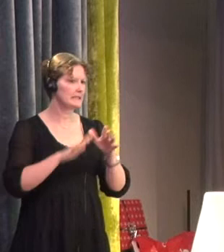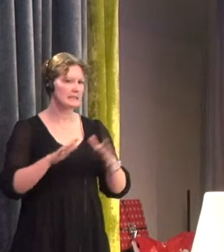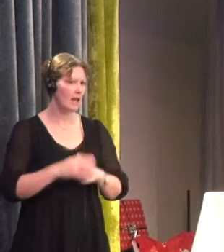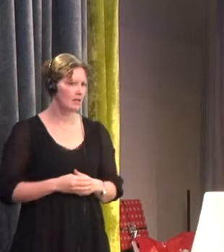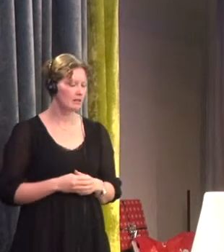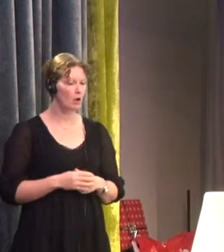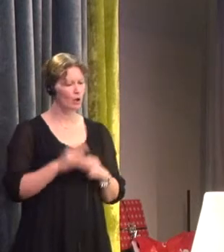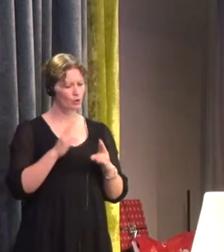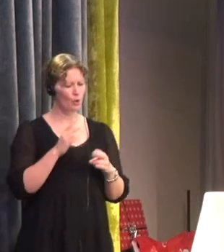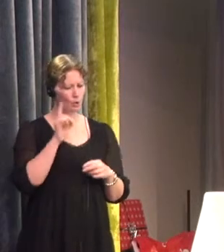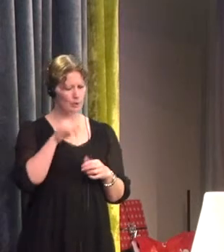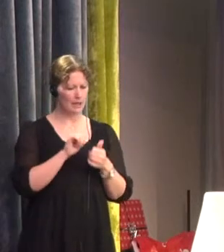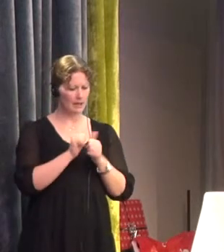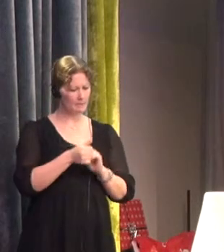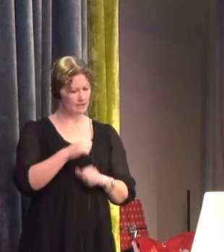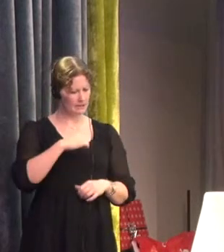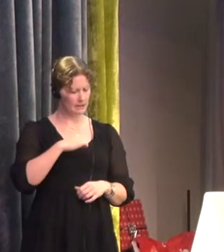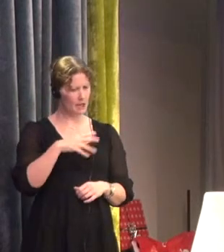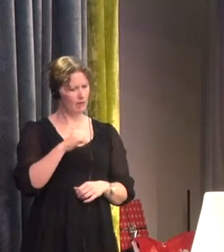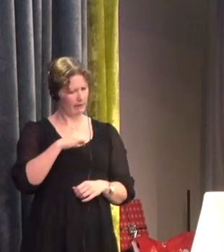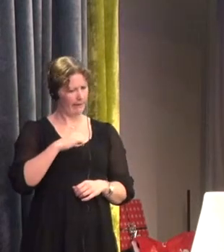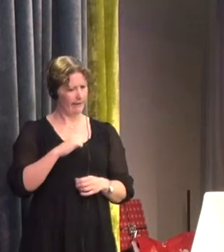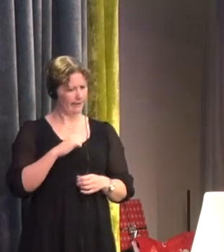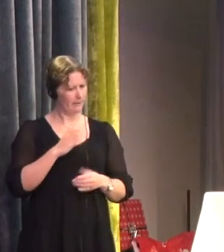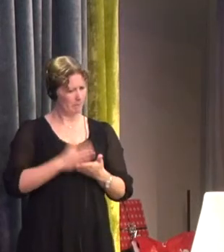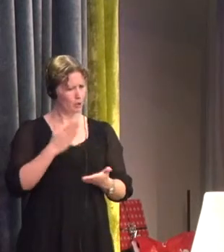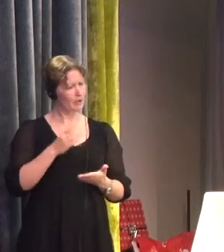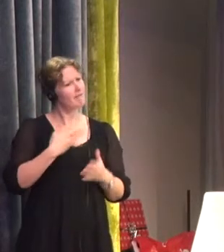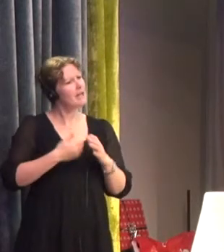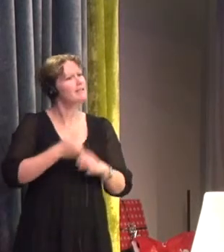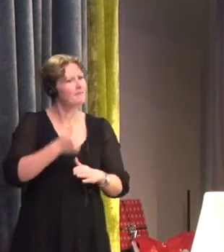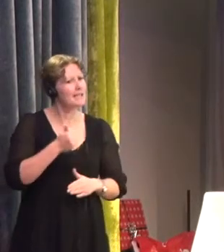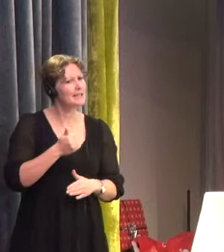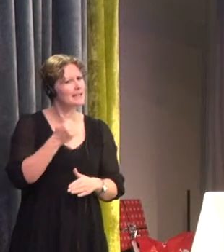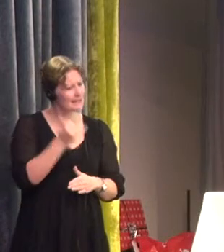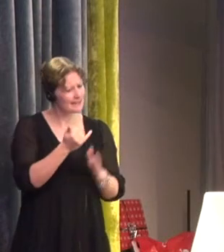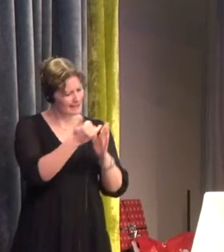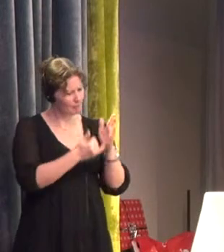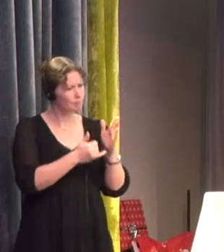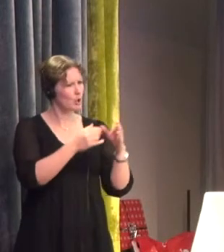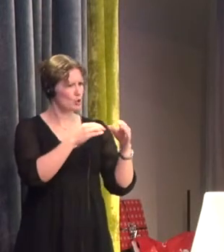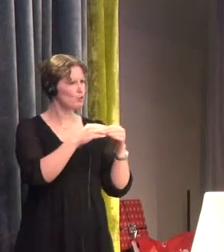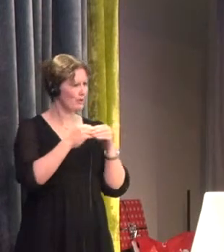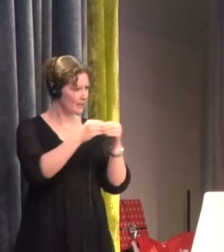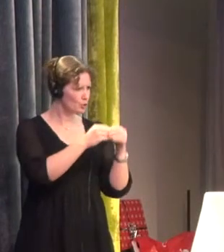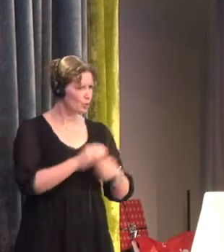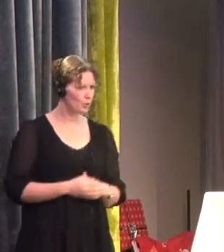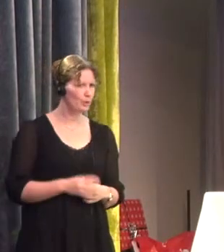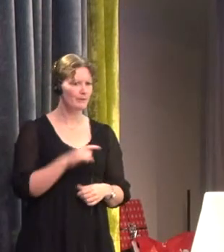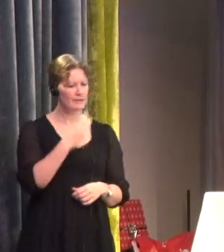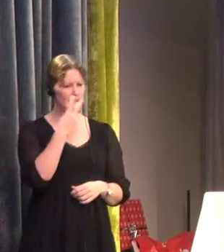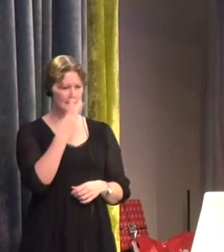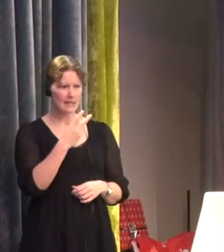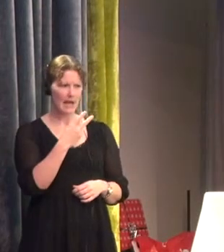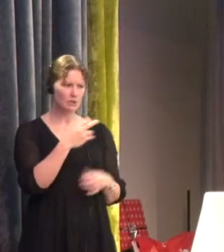that one can decide these things is absolutely central to this convention. What we see running through the convention, what we see running